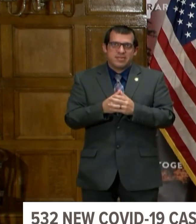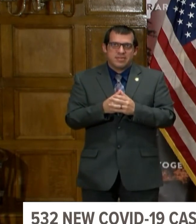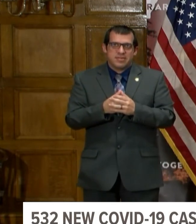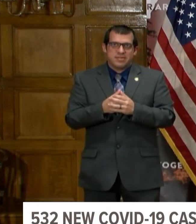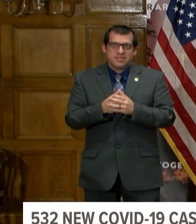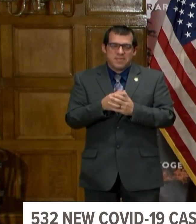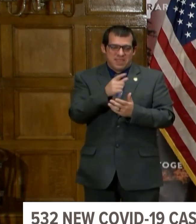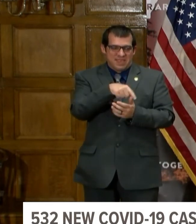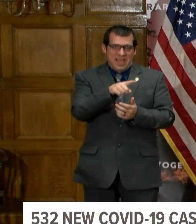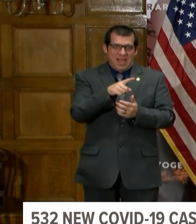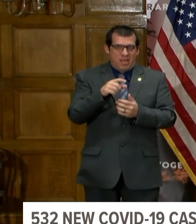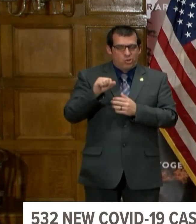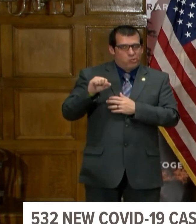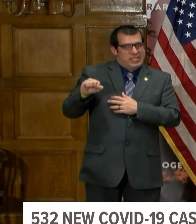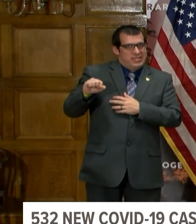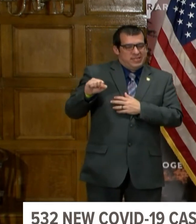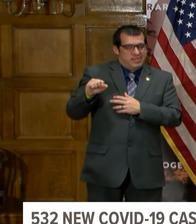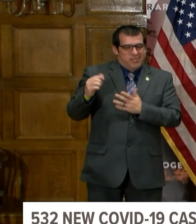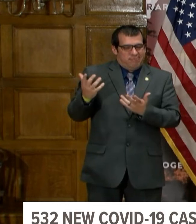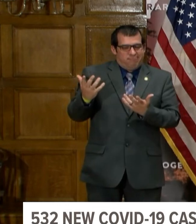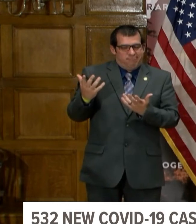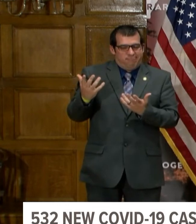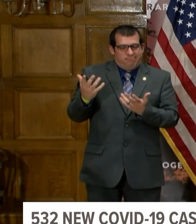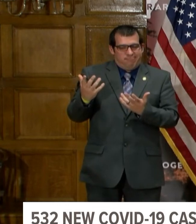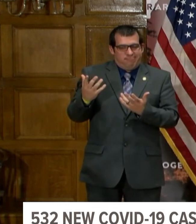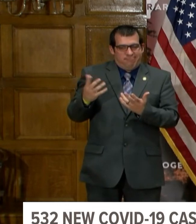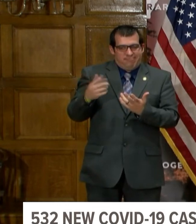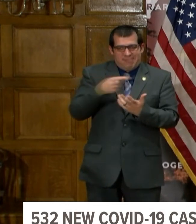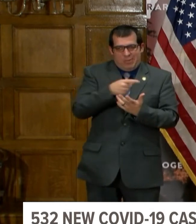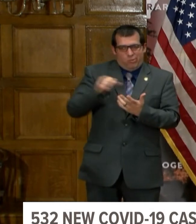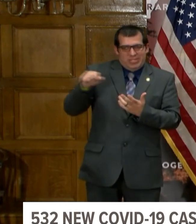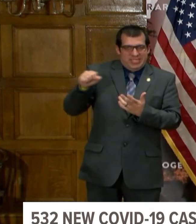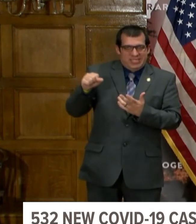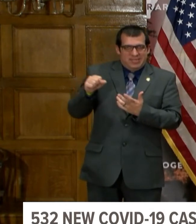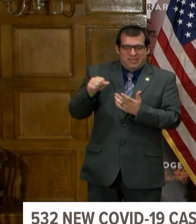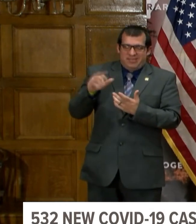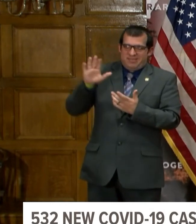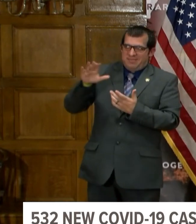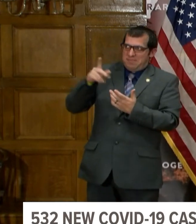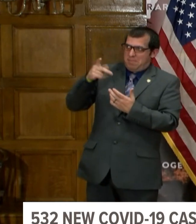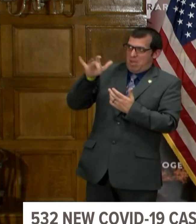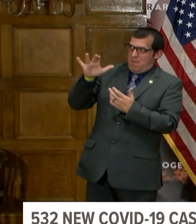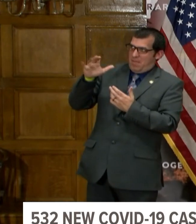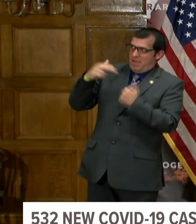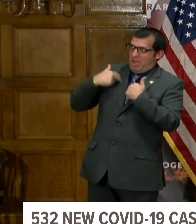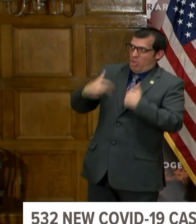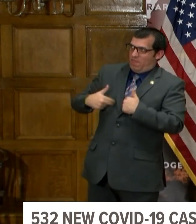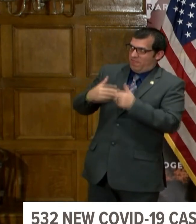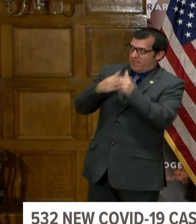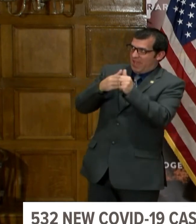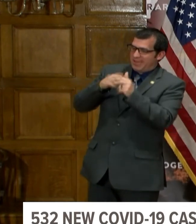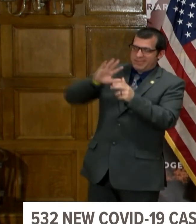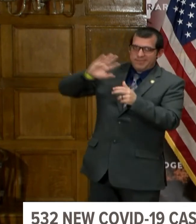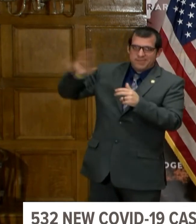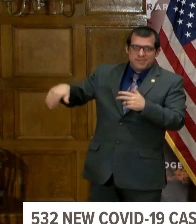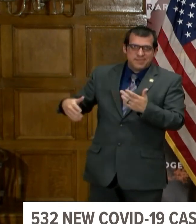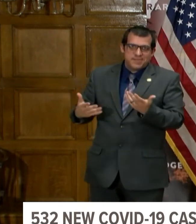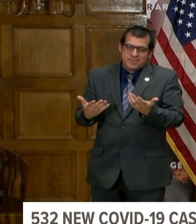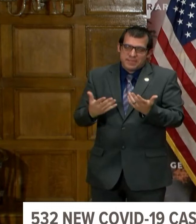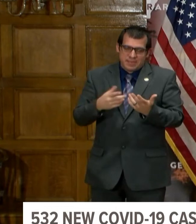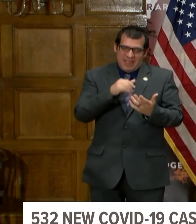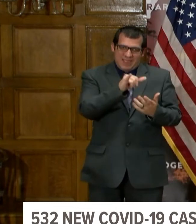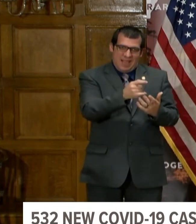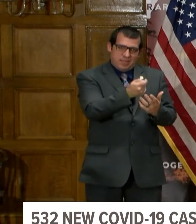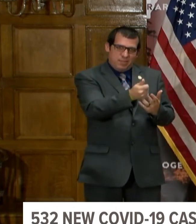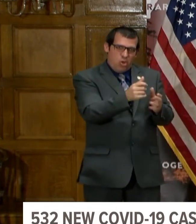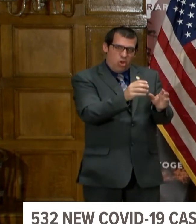are resisting the need to follow public health guidance. But as I said, I believe